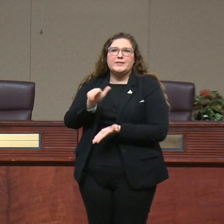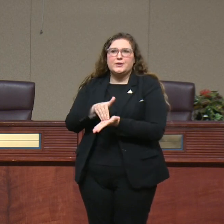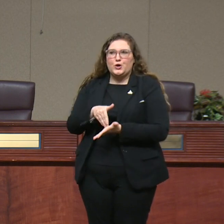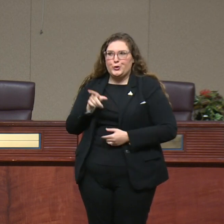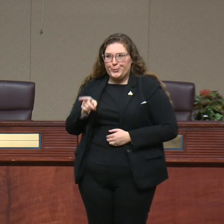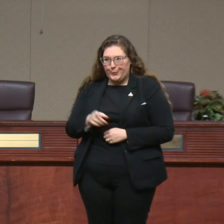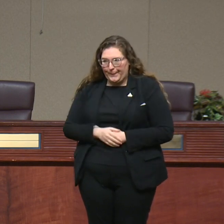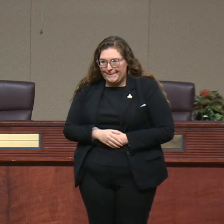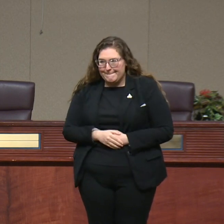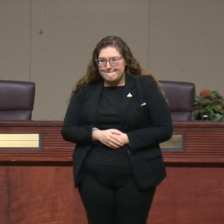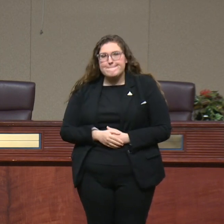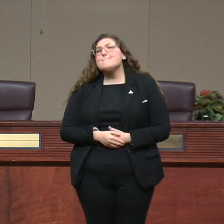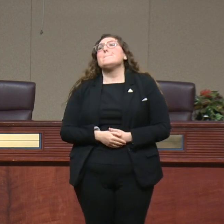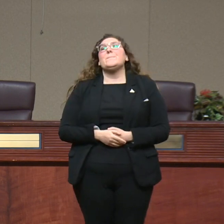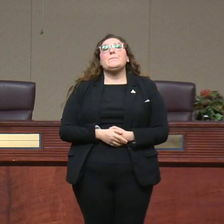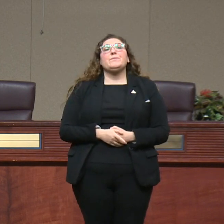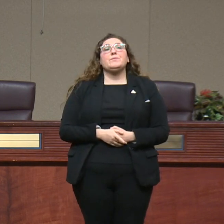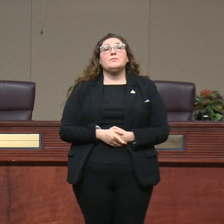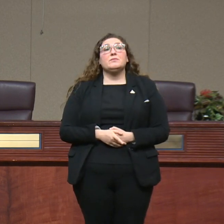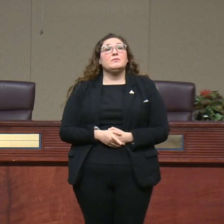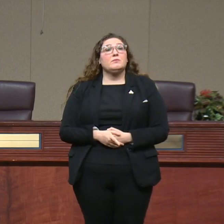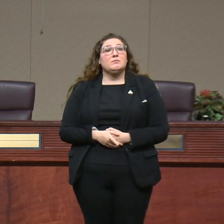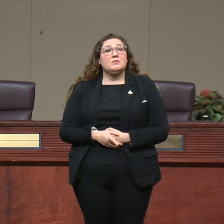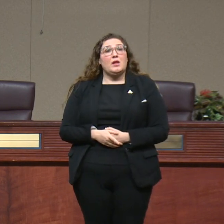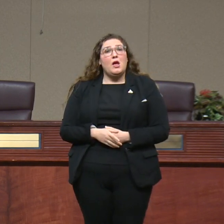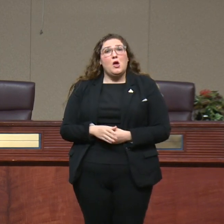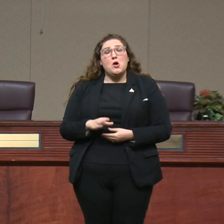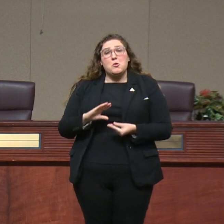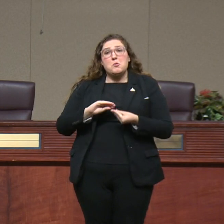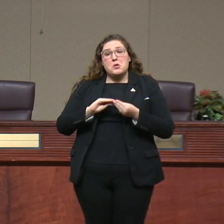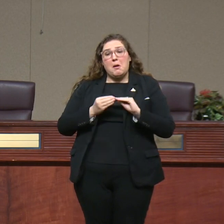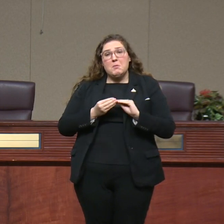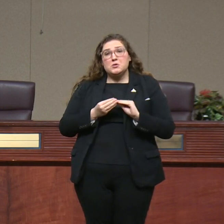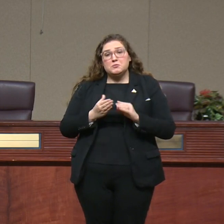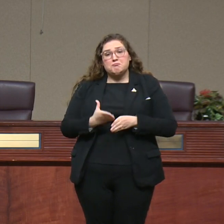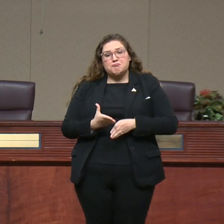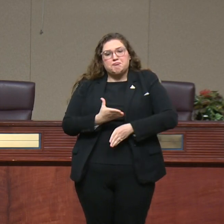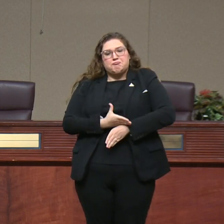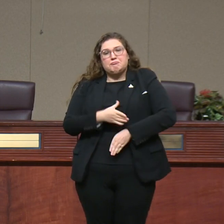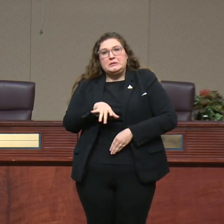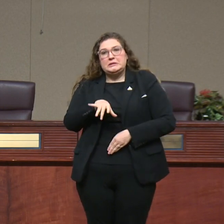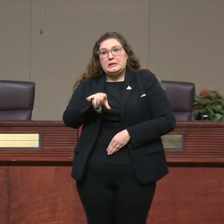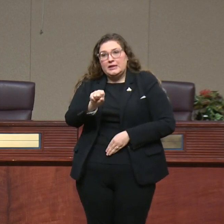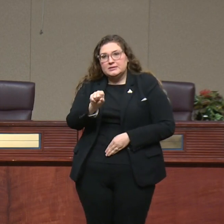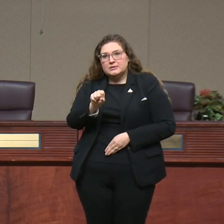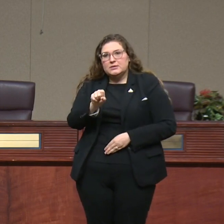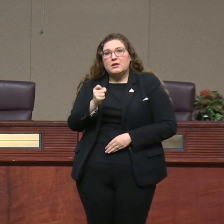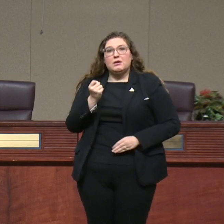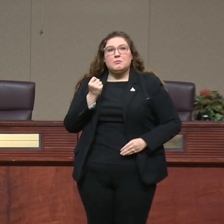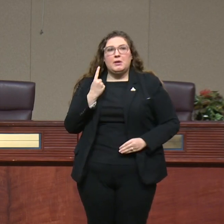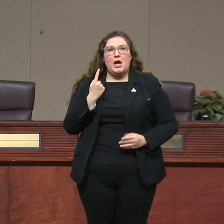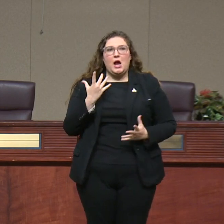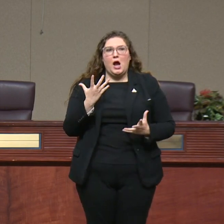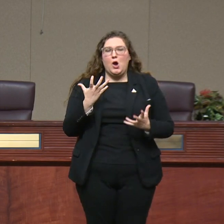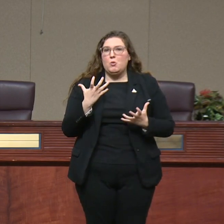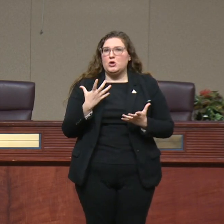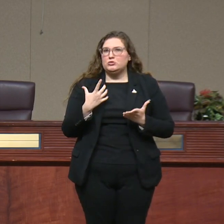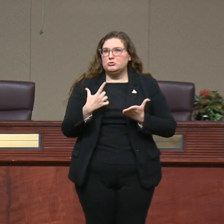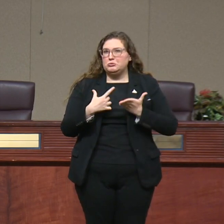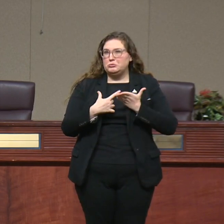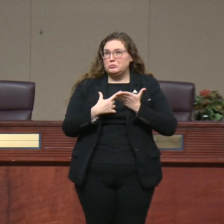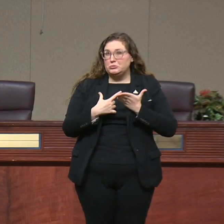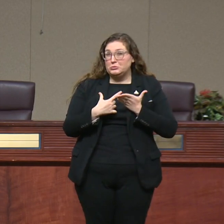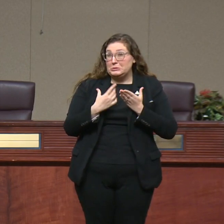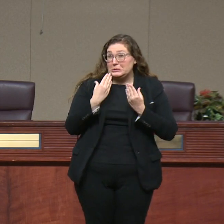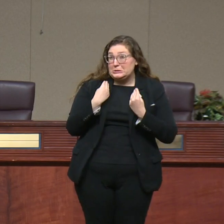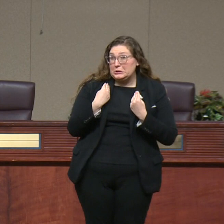We also, although our numbers continue to decrease in all levels, I want to call our attention to a slight increase